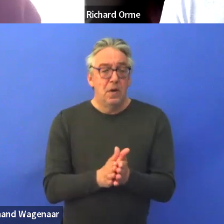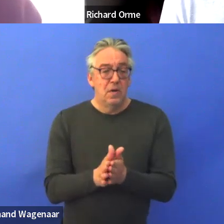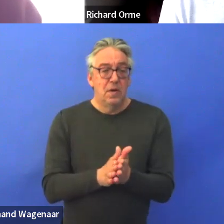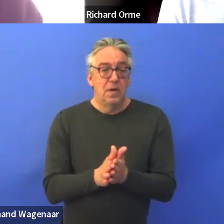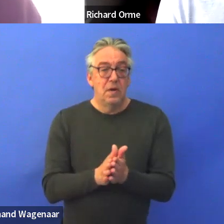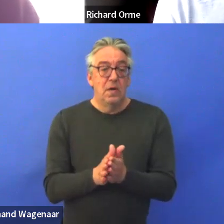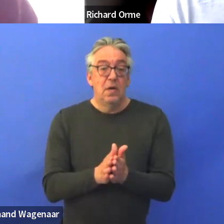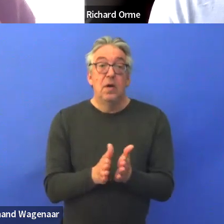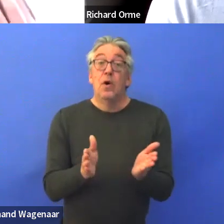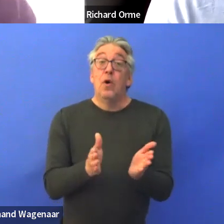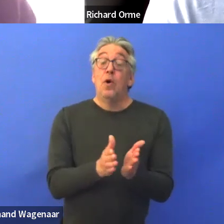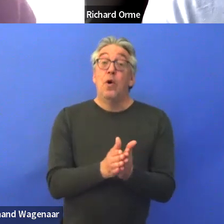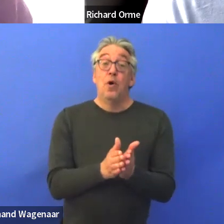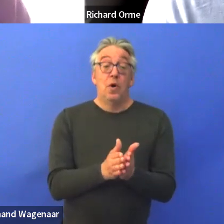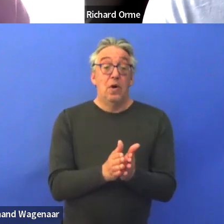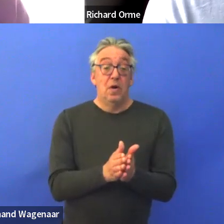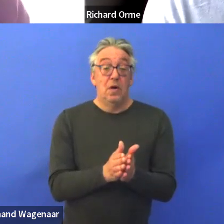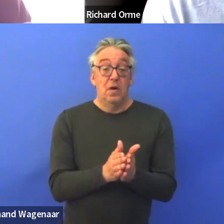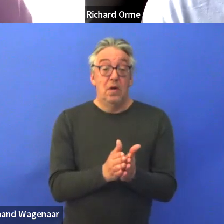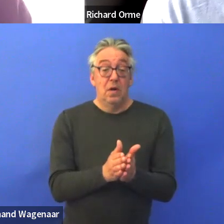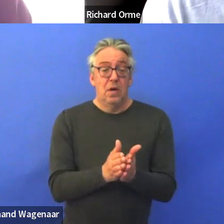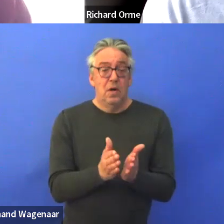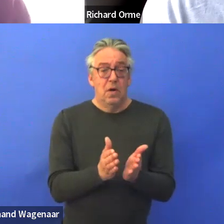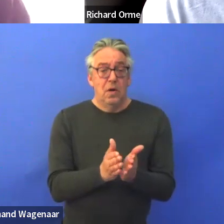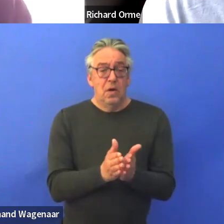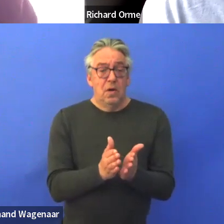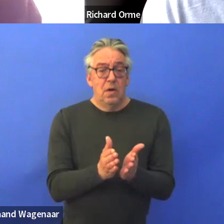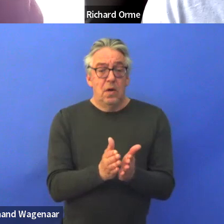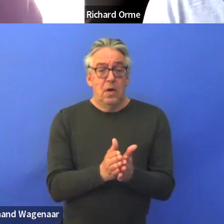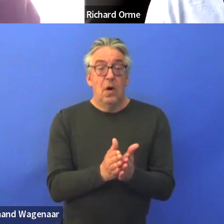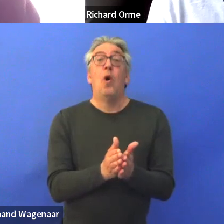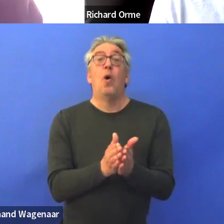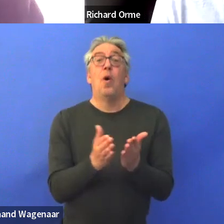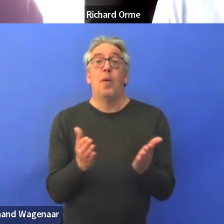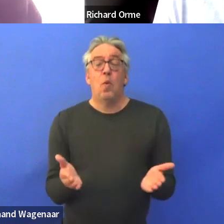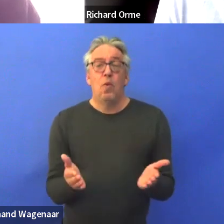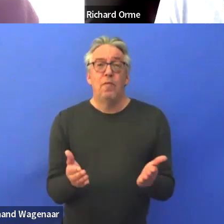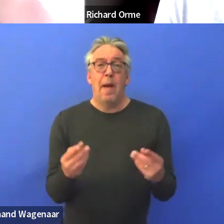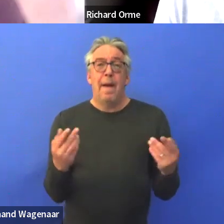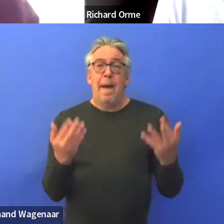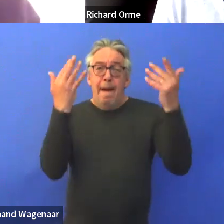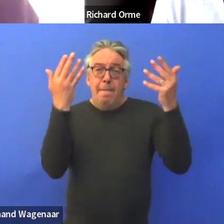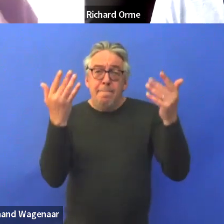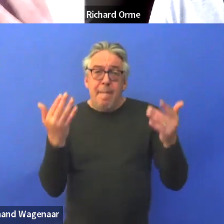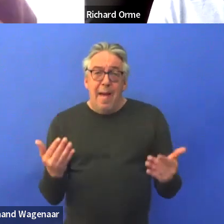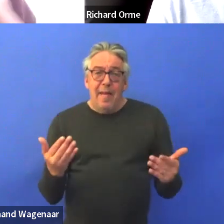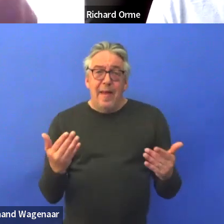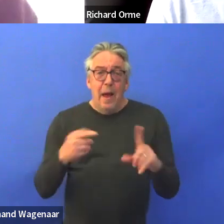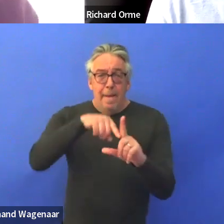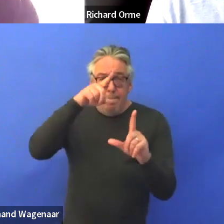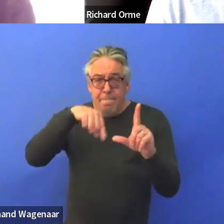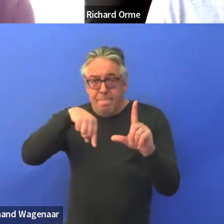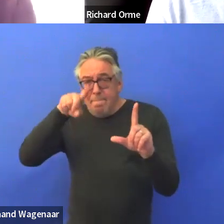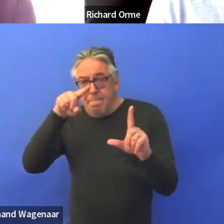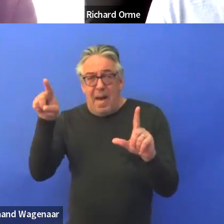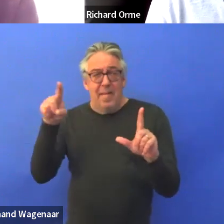Books about math may be also very challenging. So how EPUB address these challenges on tables, graphs, math symbols,